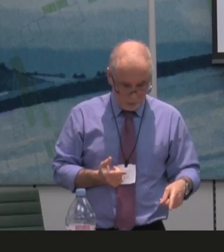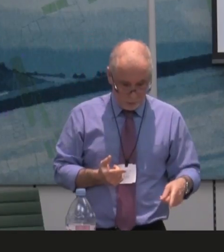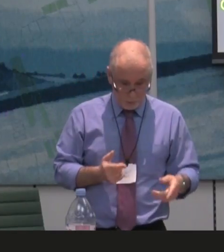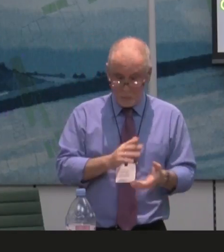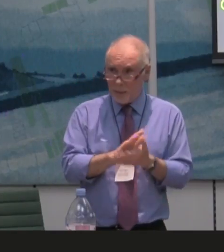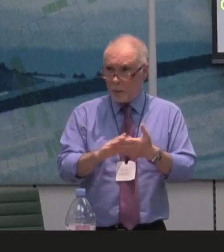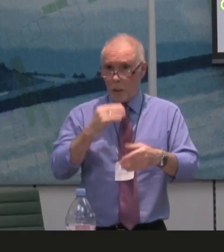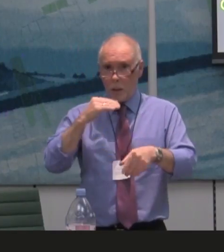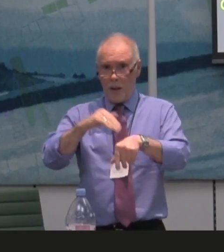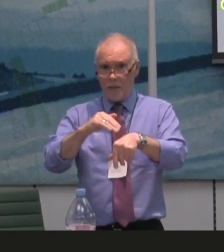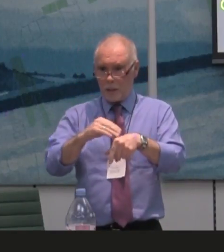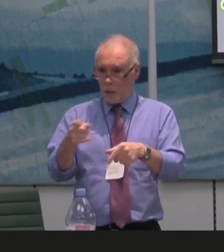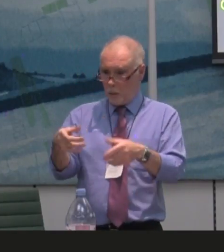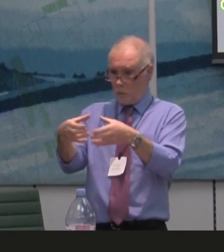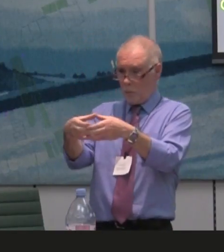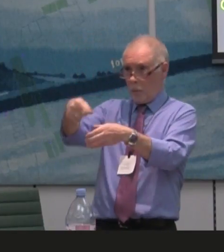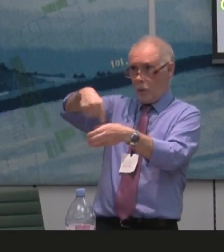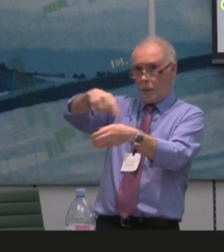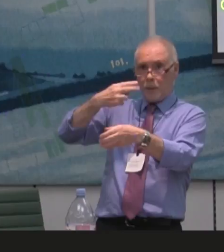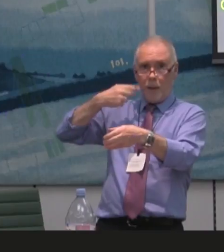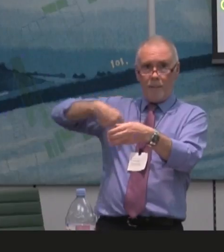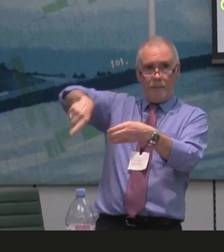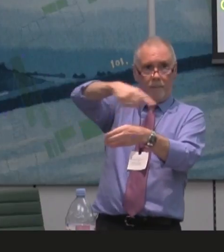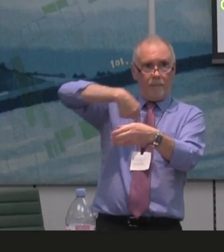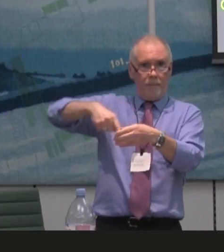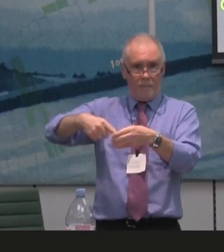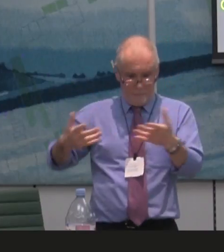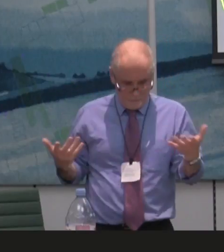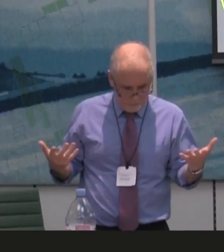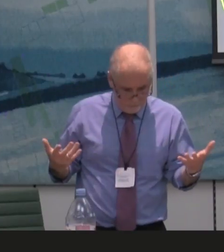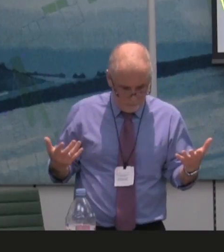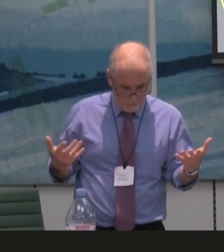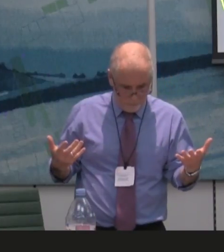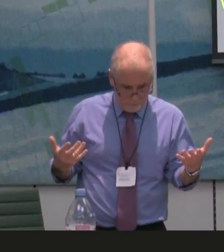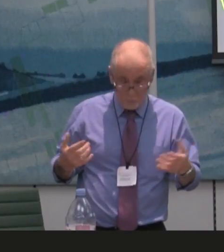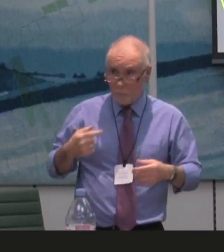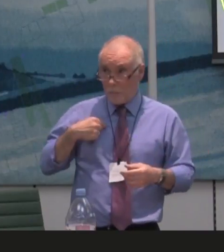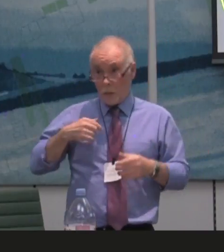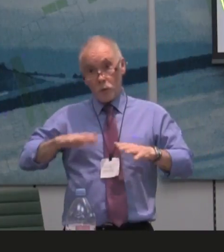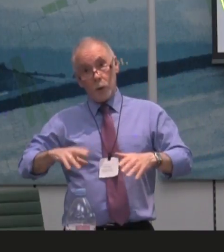equity via access to work for many years, and that support is now being cut.